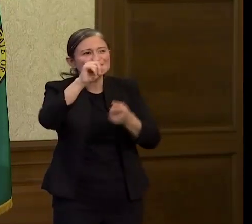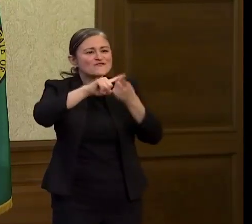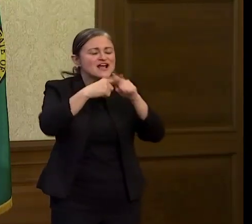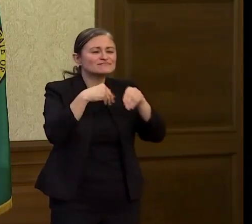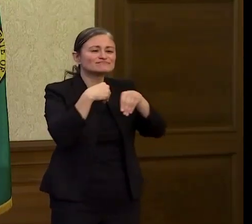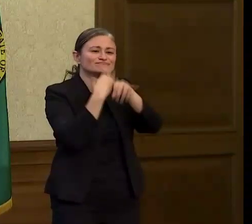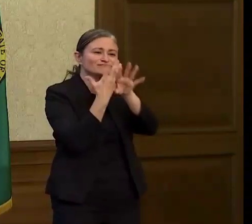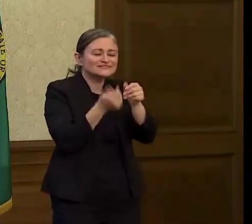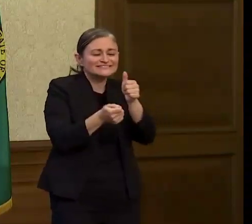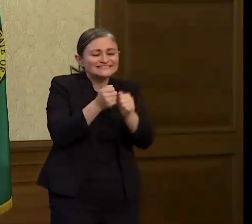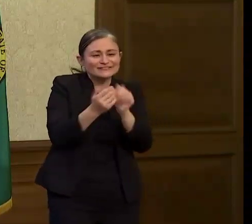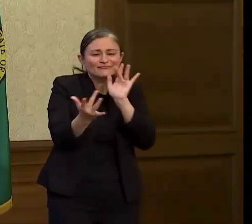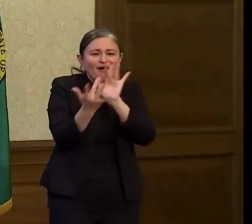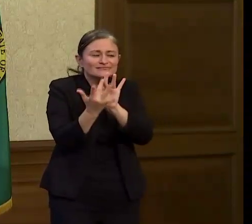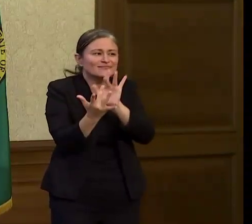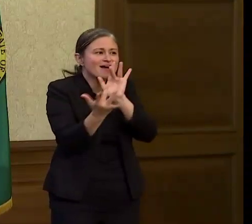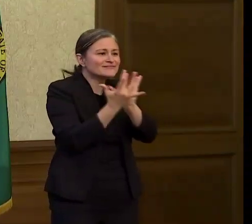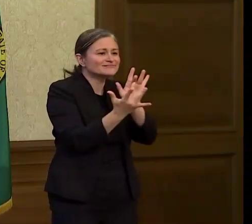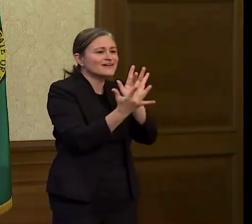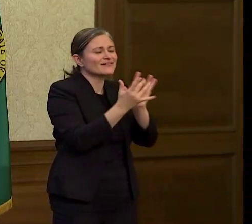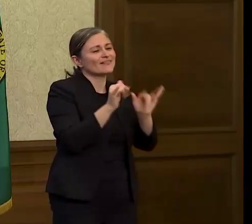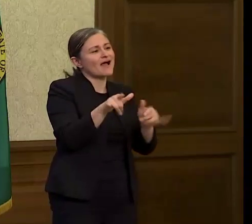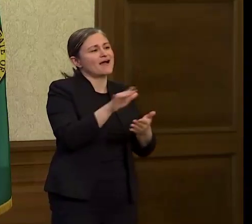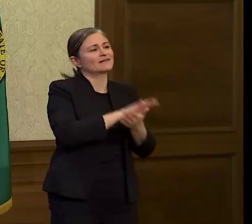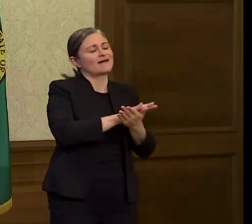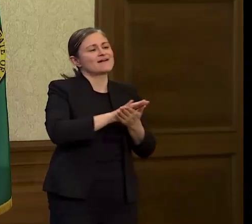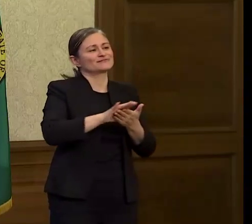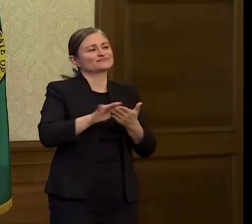connected. And it can be,